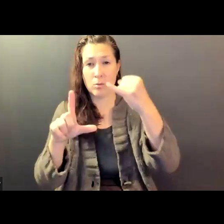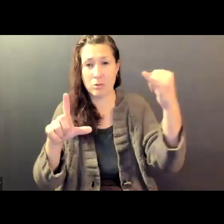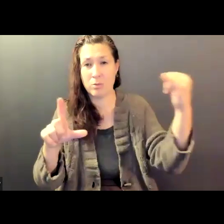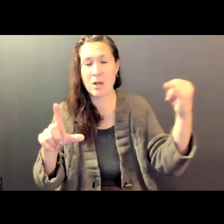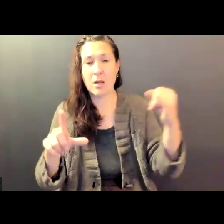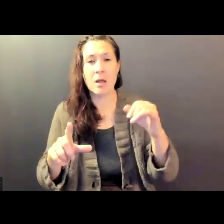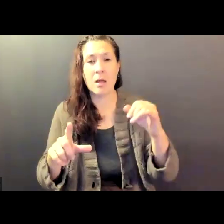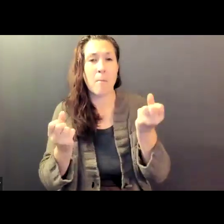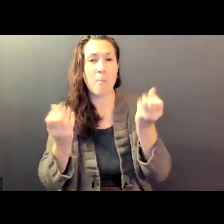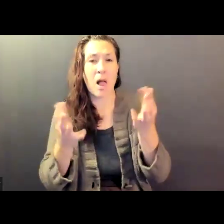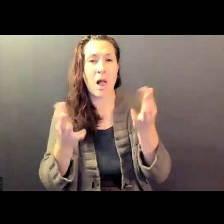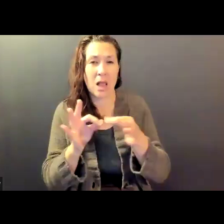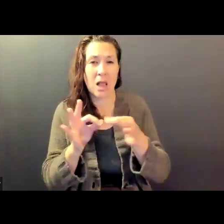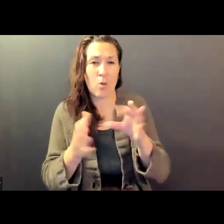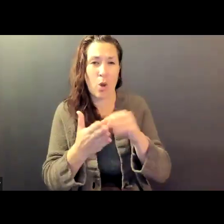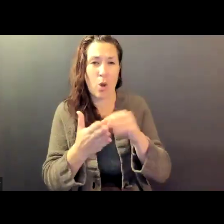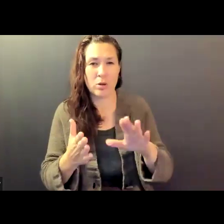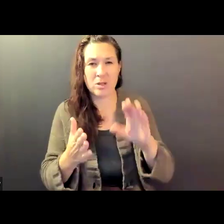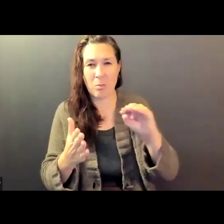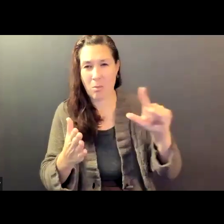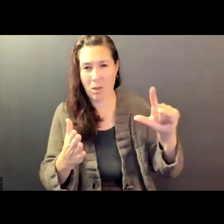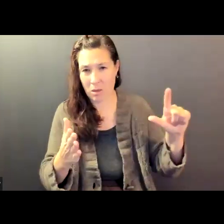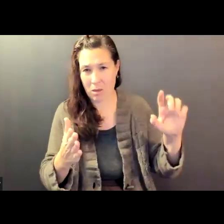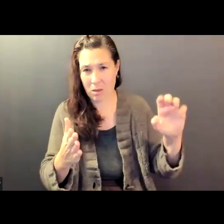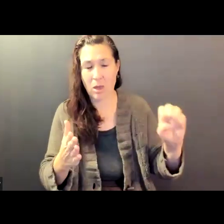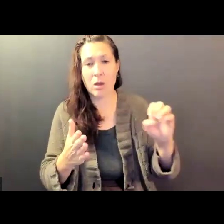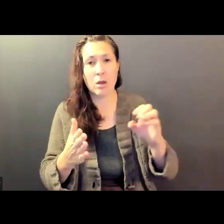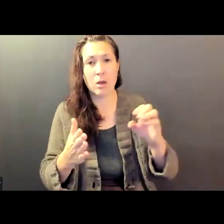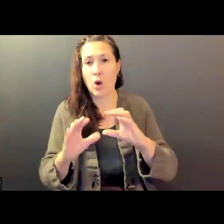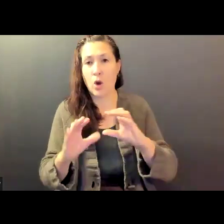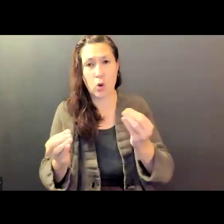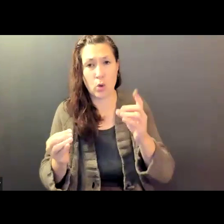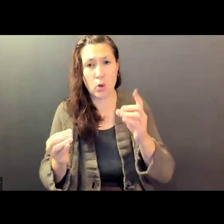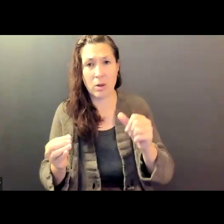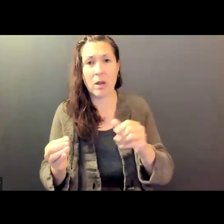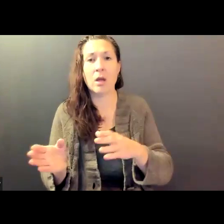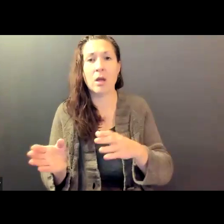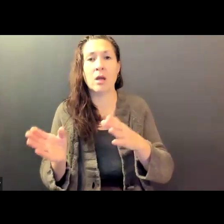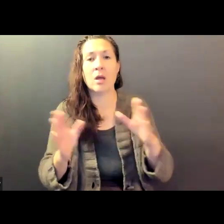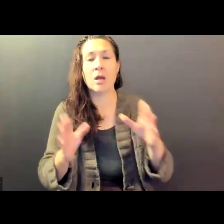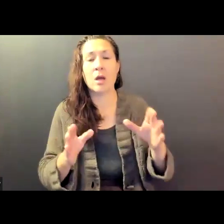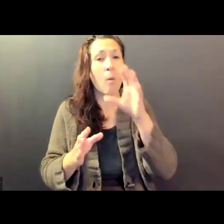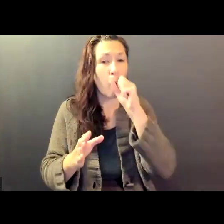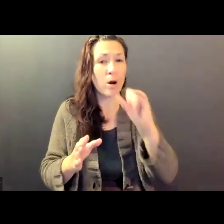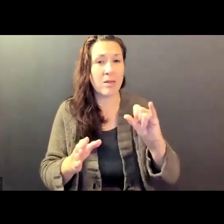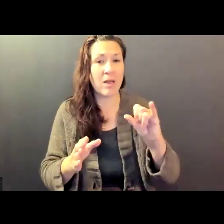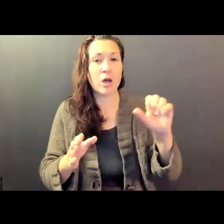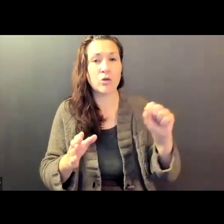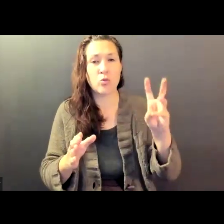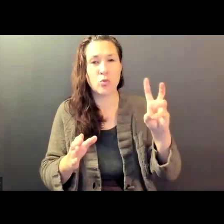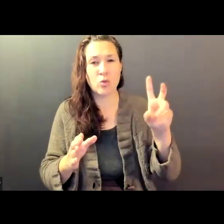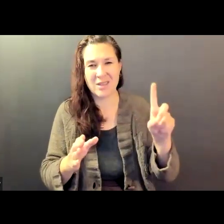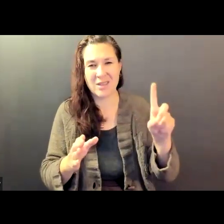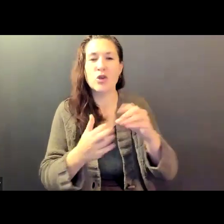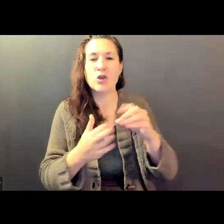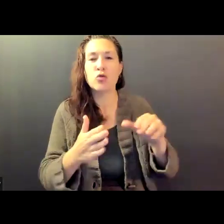without disabilities, so only multilingual learners. They don't also have disabilities. In orange is students with disabilities who are not multilingual